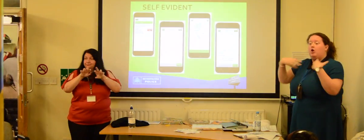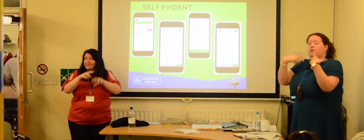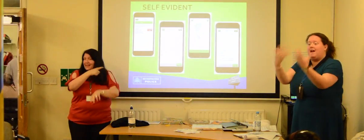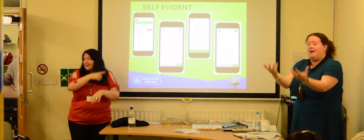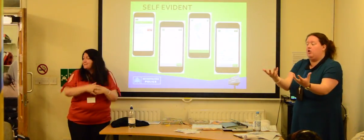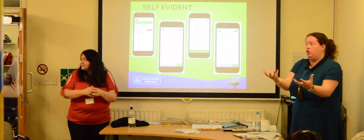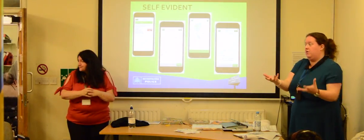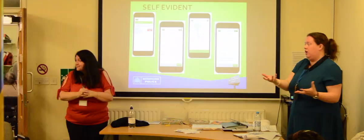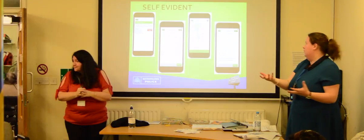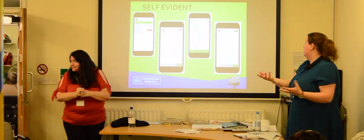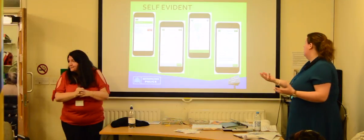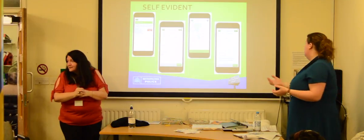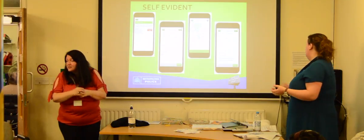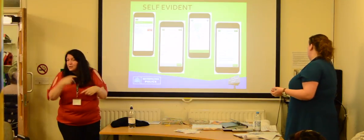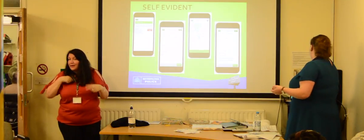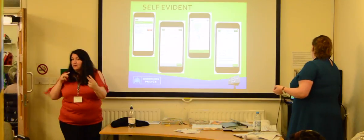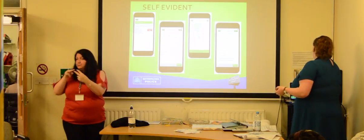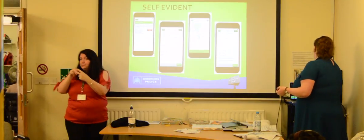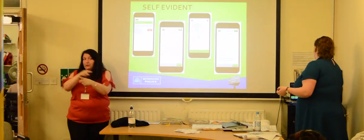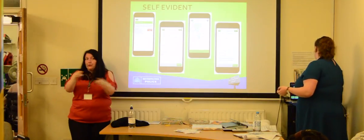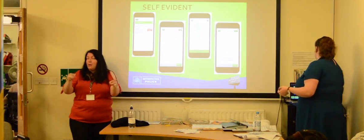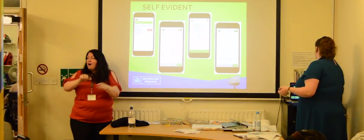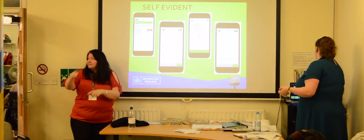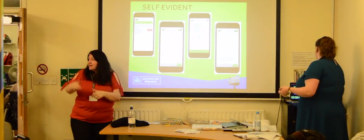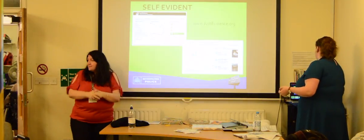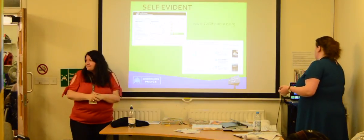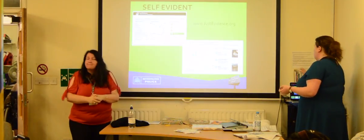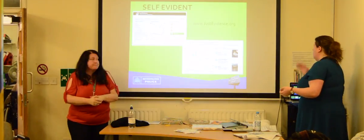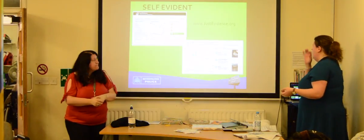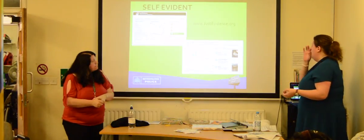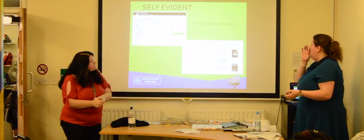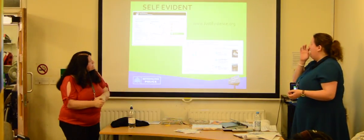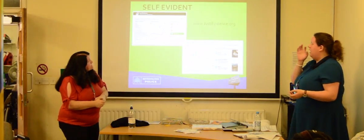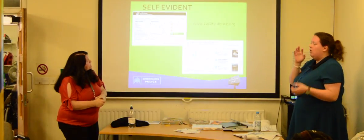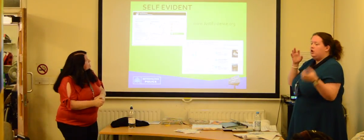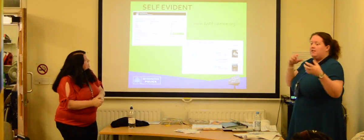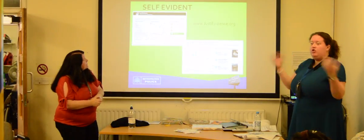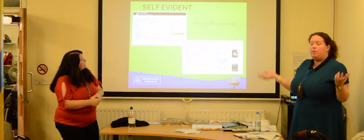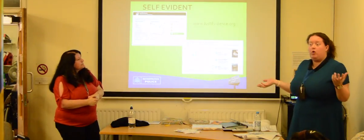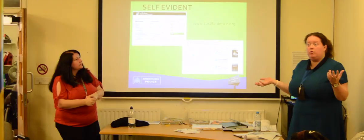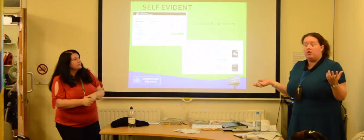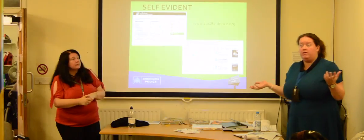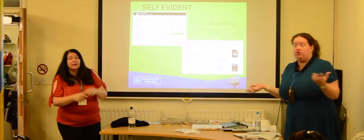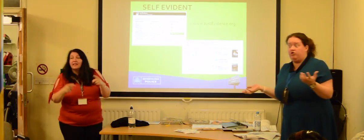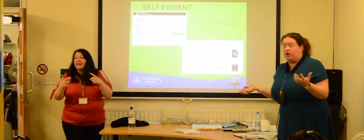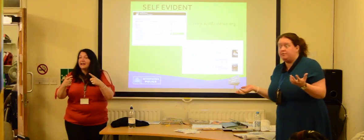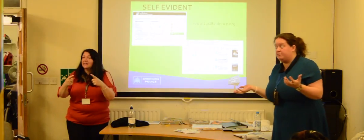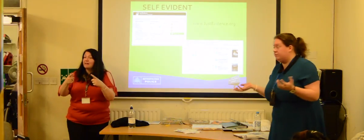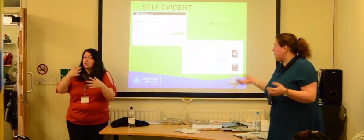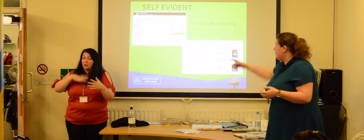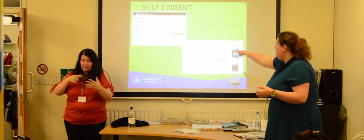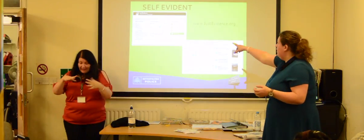so we can always get back in touch with you. And then you send your report to us if you choose